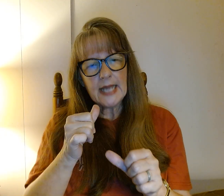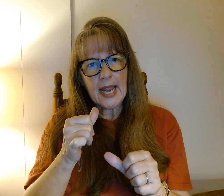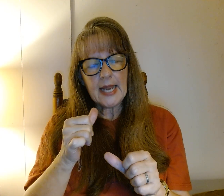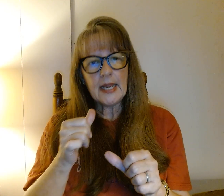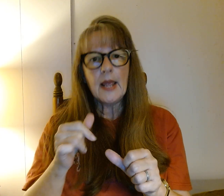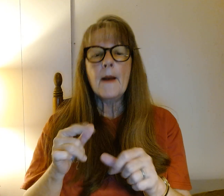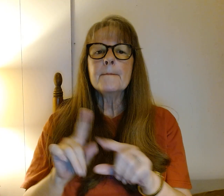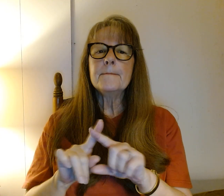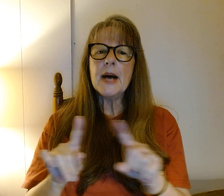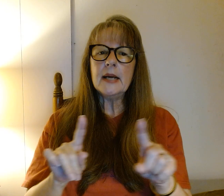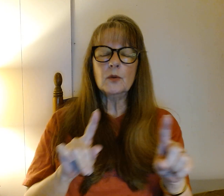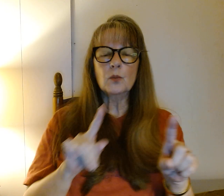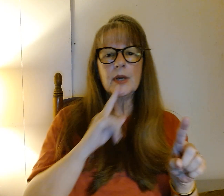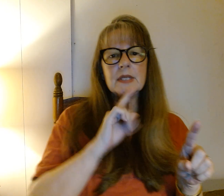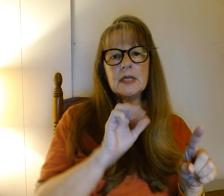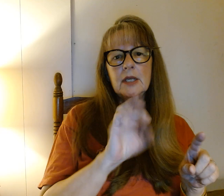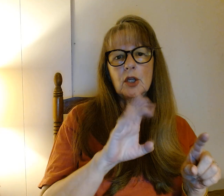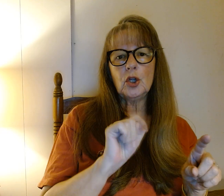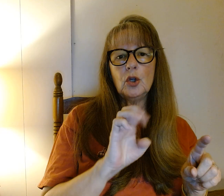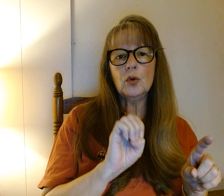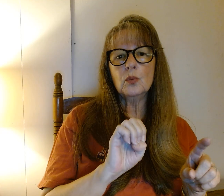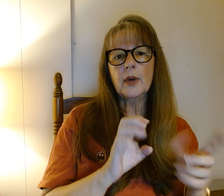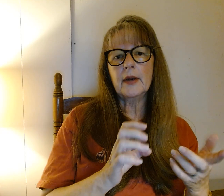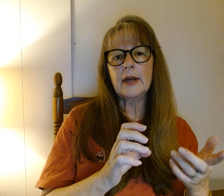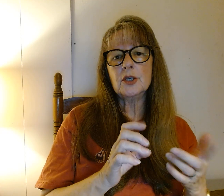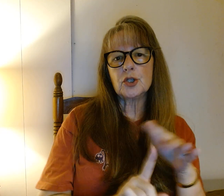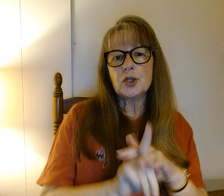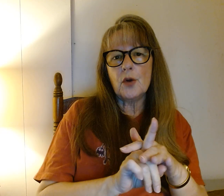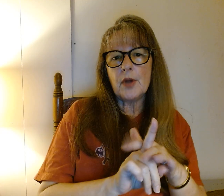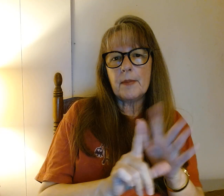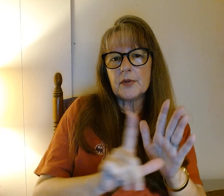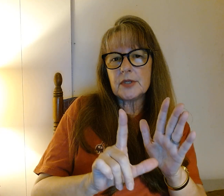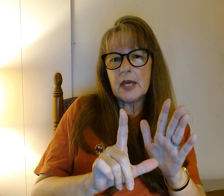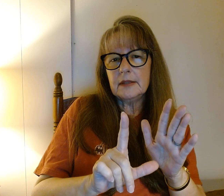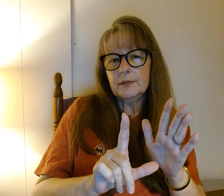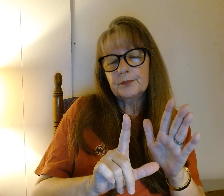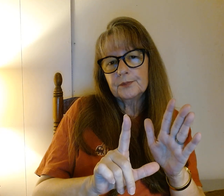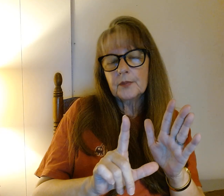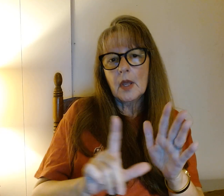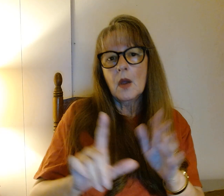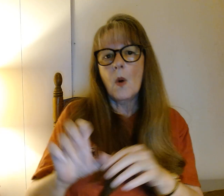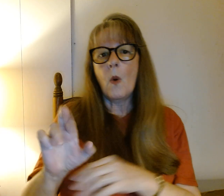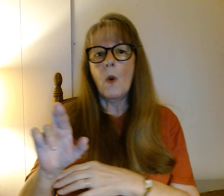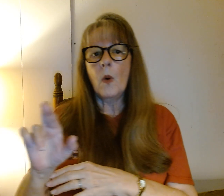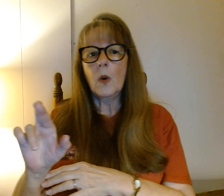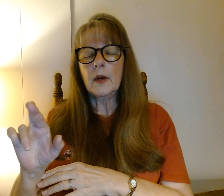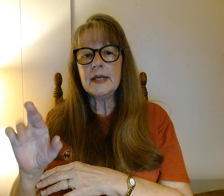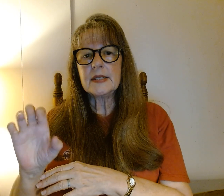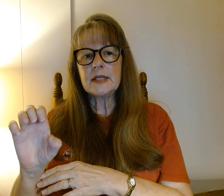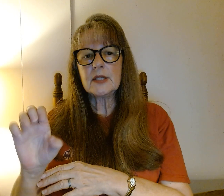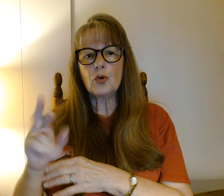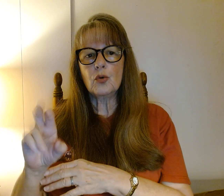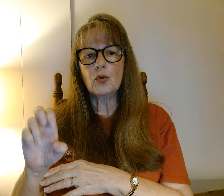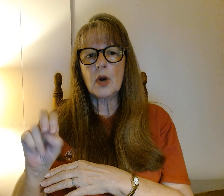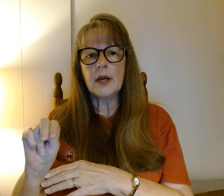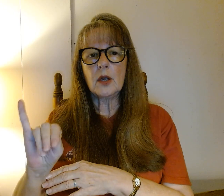day. But was it an acute where it just showed up all of a sudden? Or is this chronic